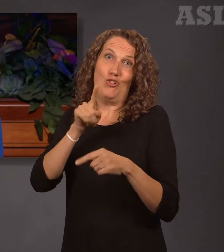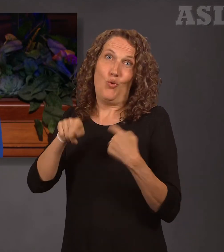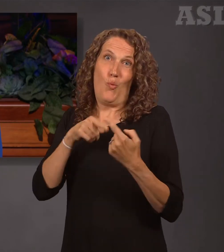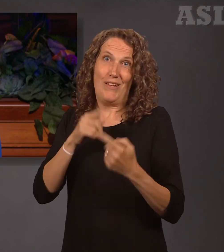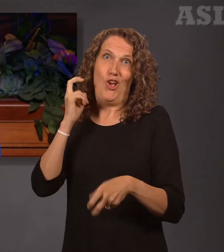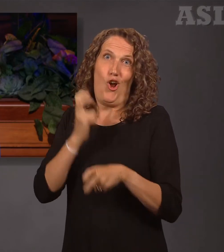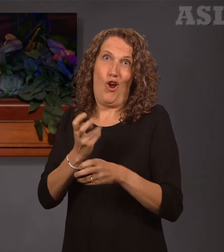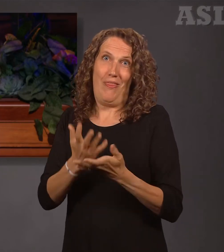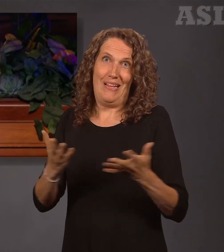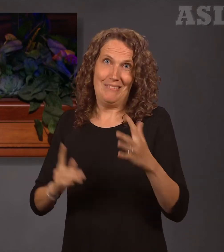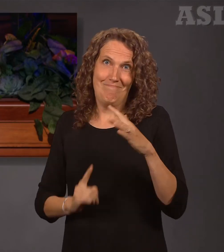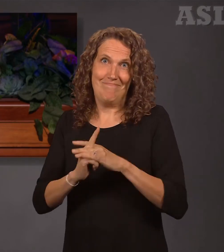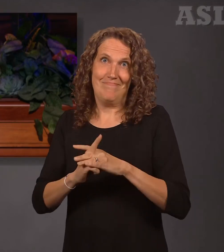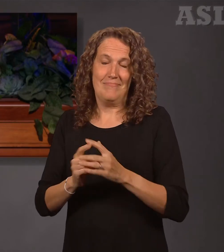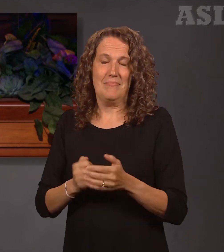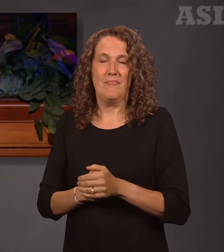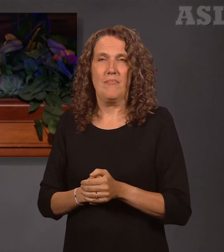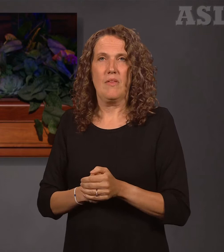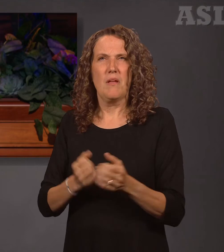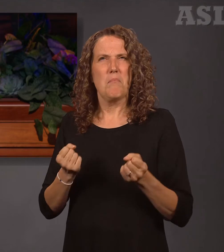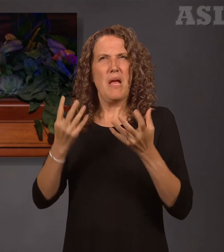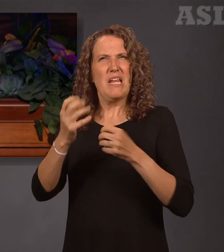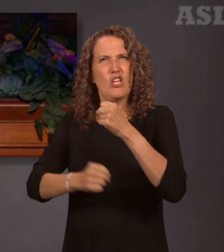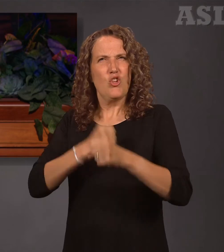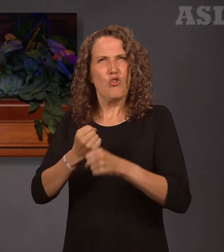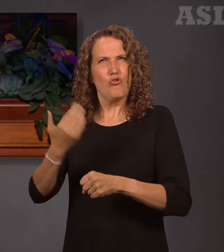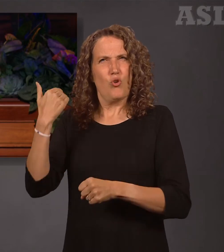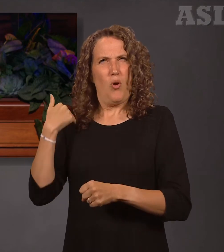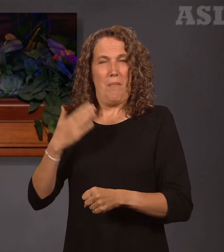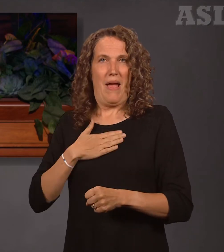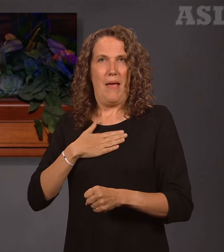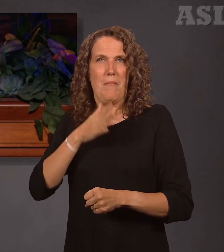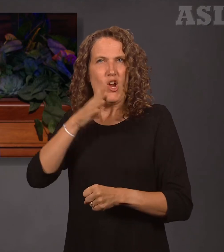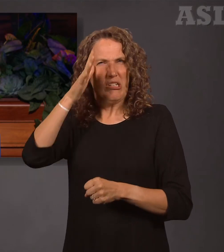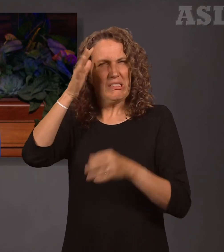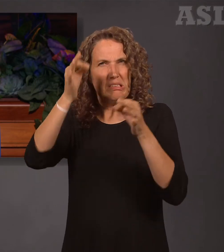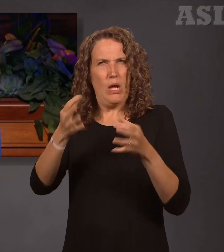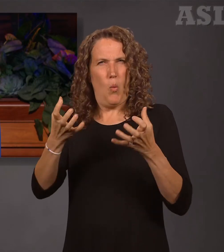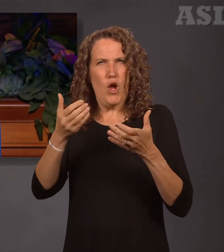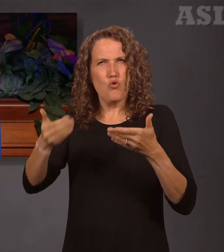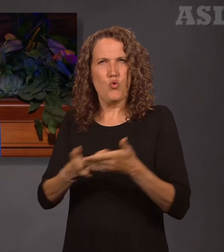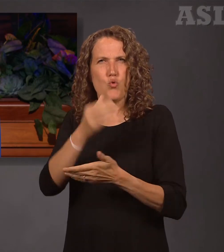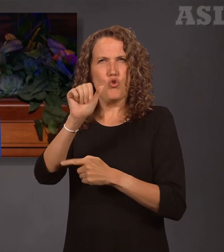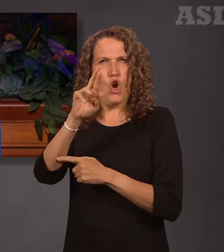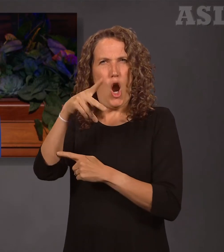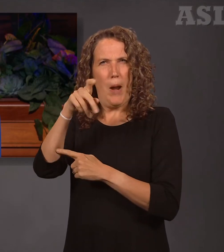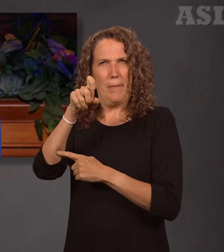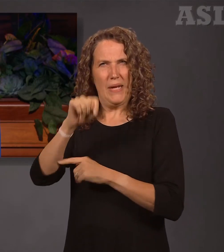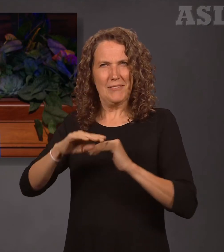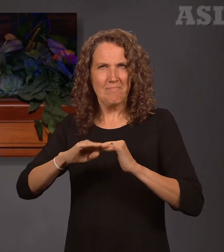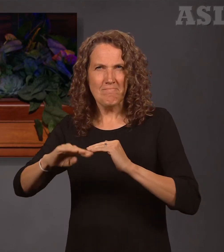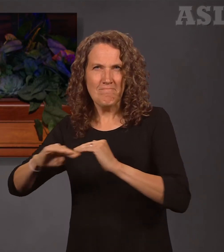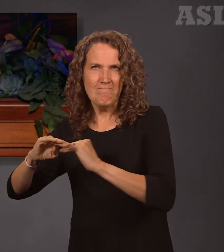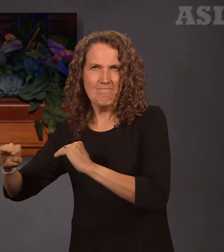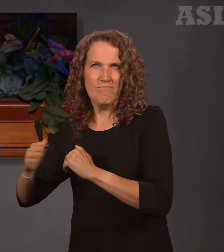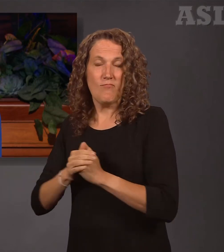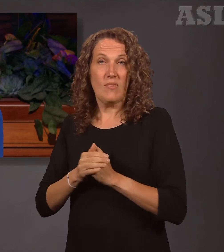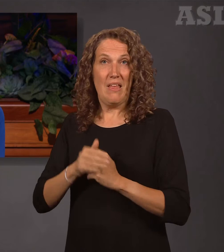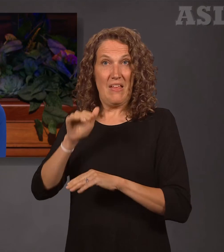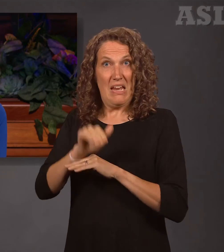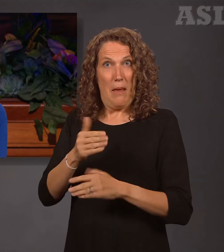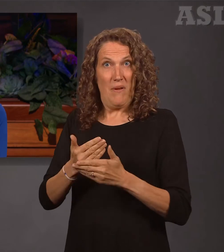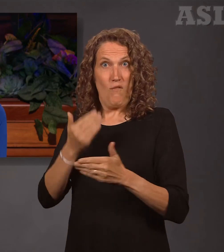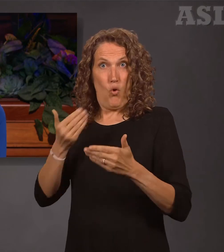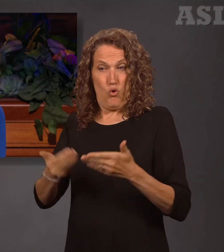many years ago my parents decided to re-carpet the house the night before the new carpet arrived my mom